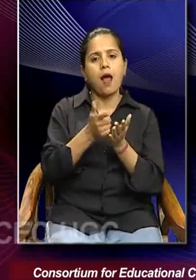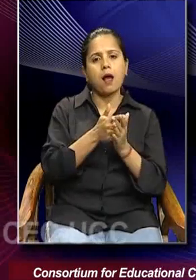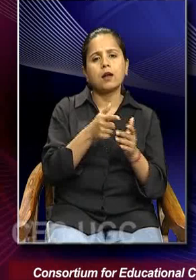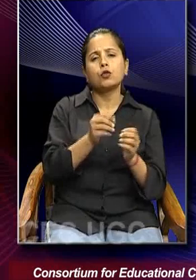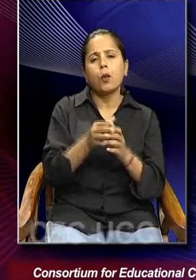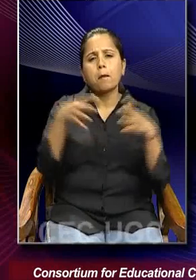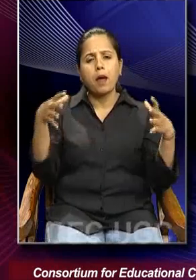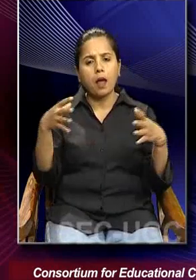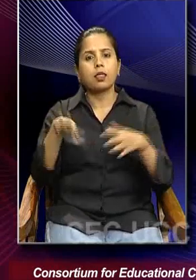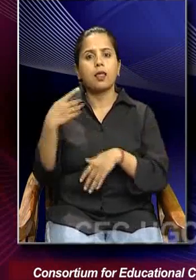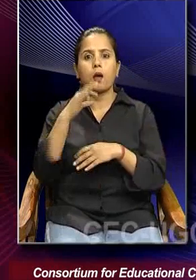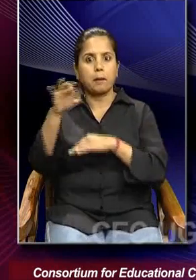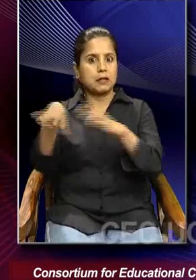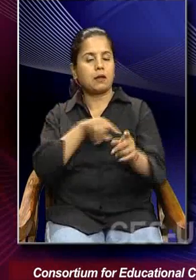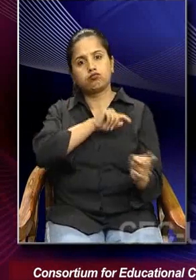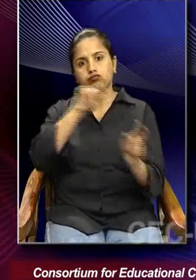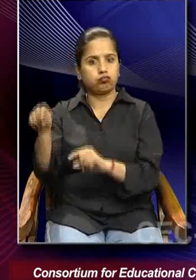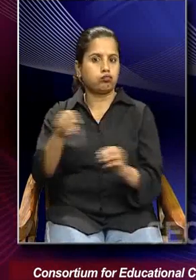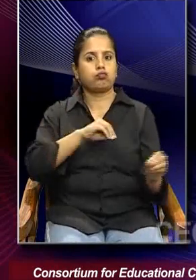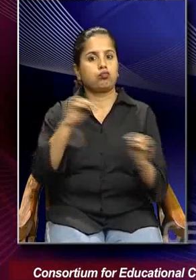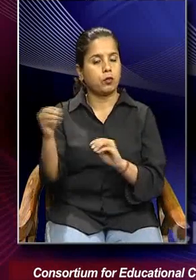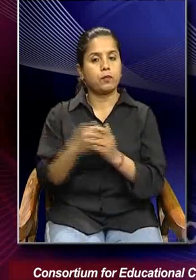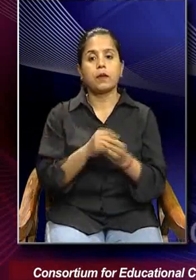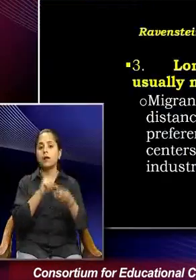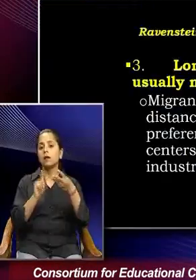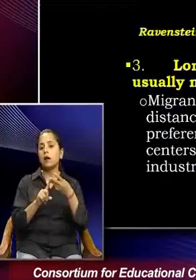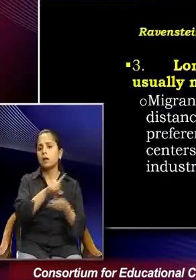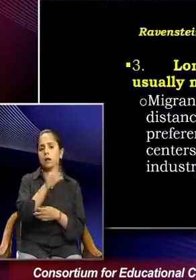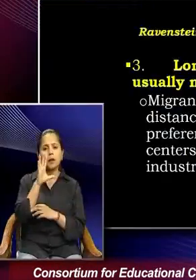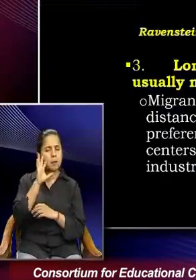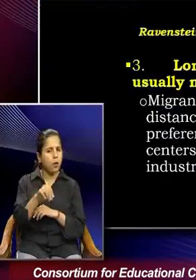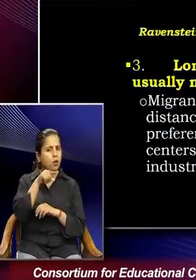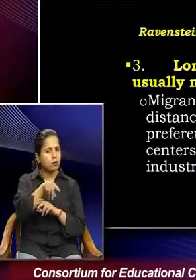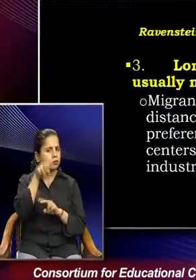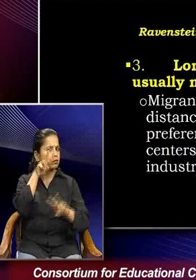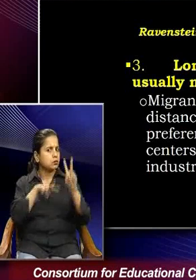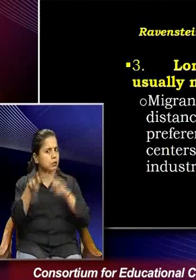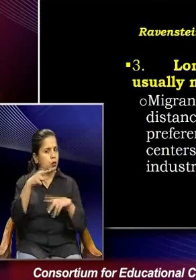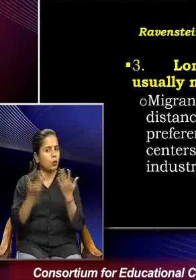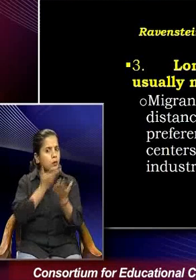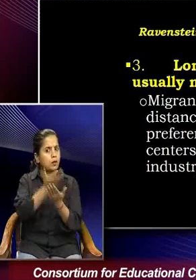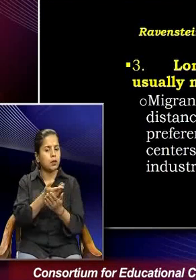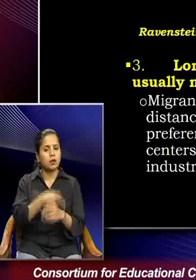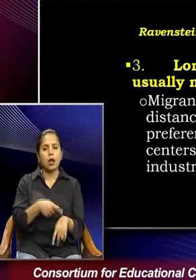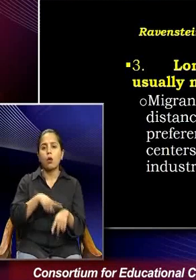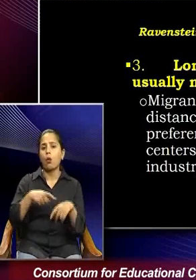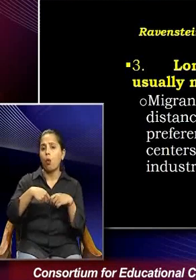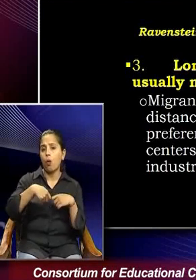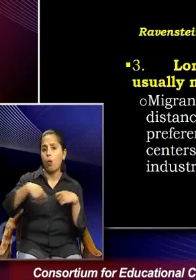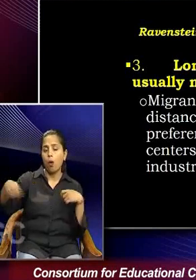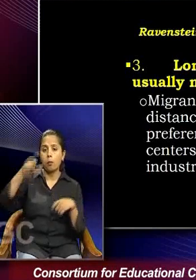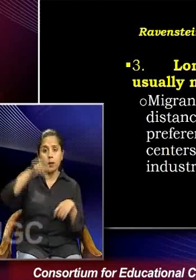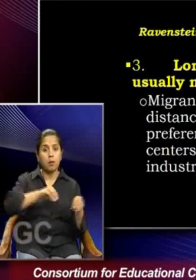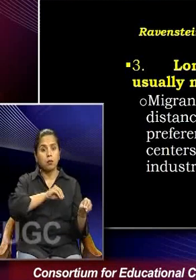capitals. Third important observation that Revenstein proposed was long range